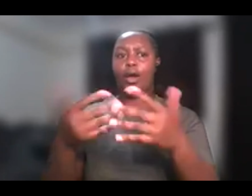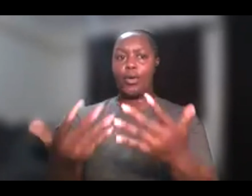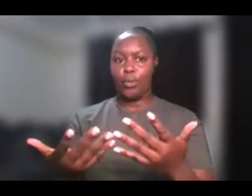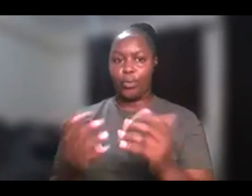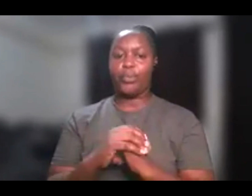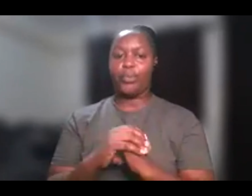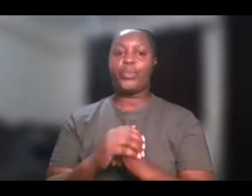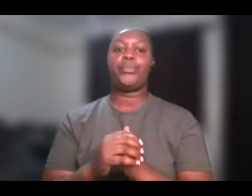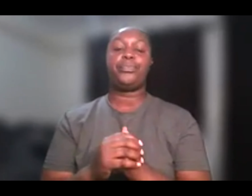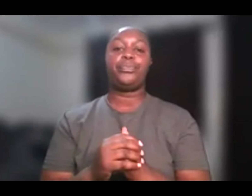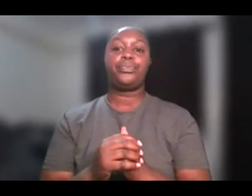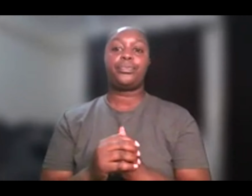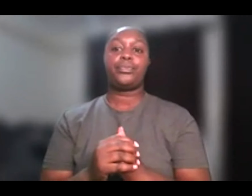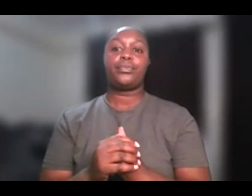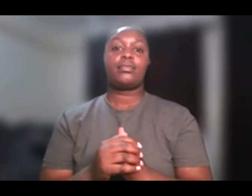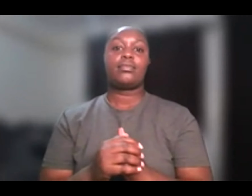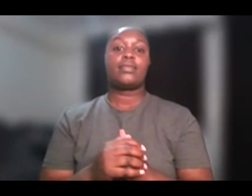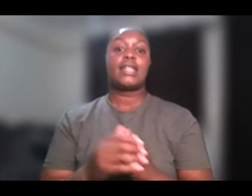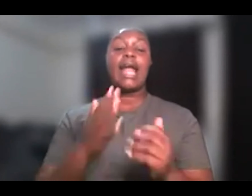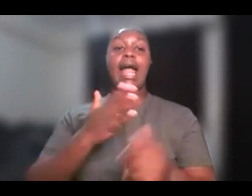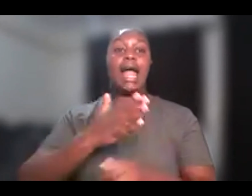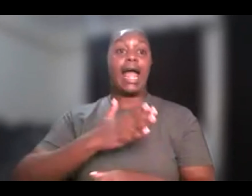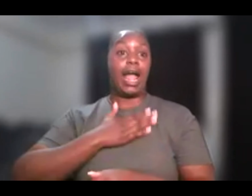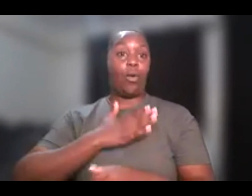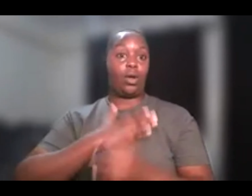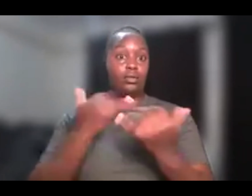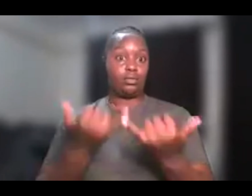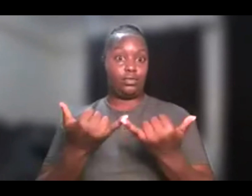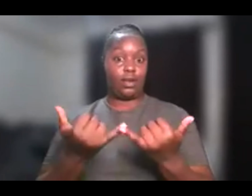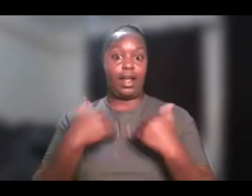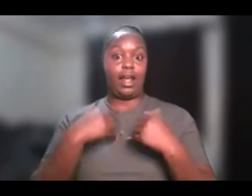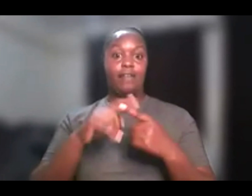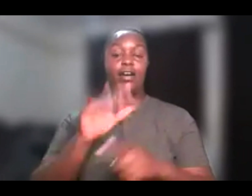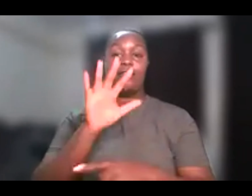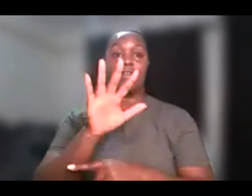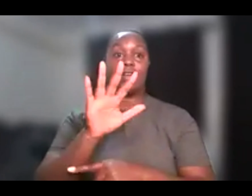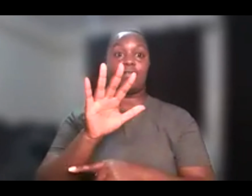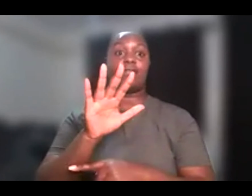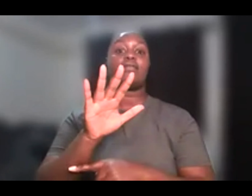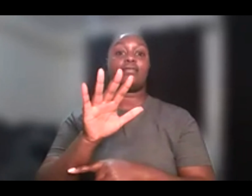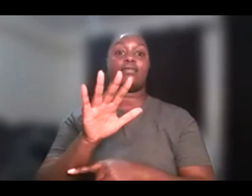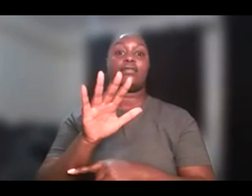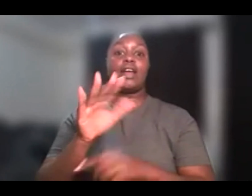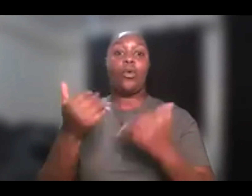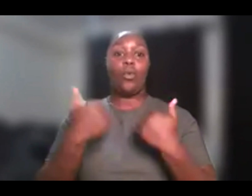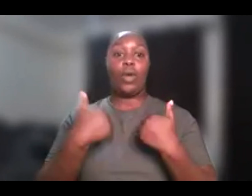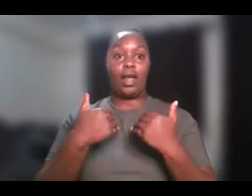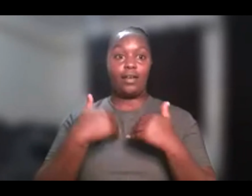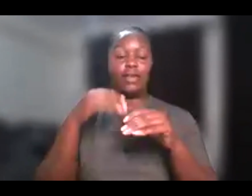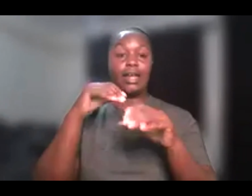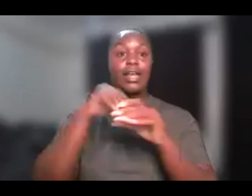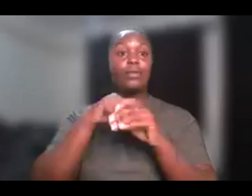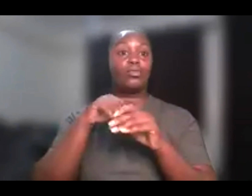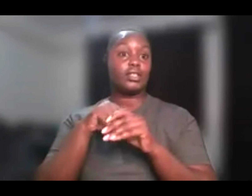Our current pipeline have 5 steps like you can see. So we have inputs, uh, we have